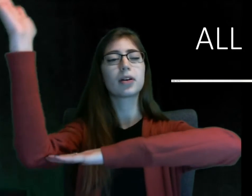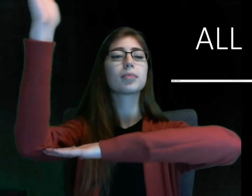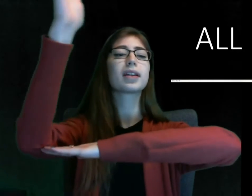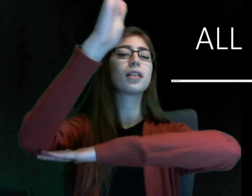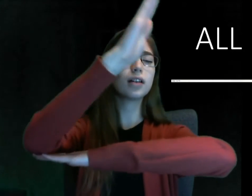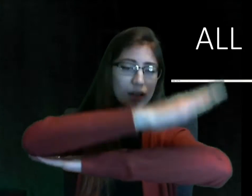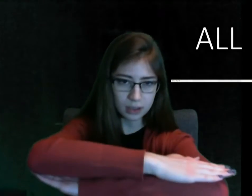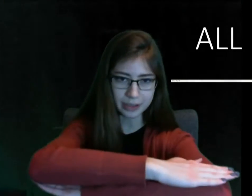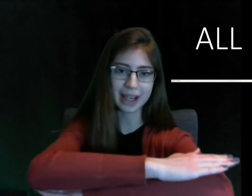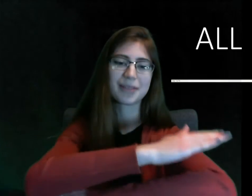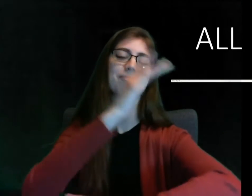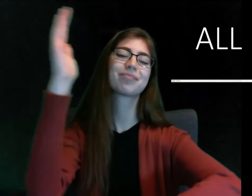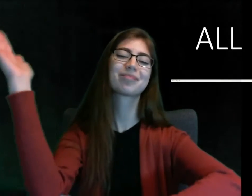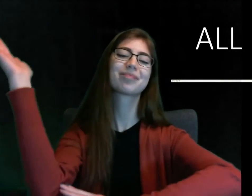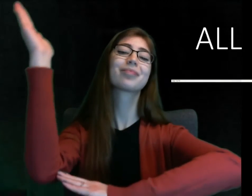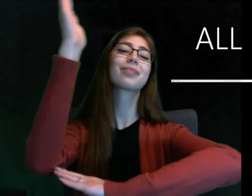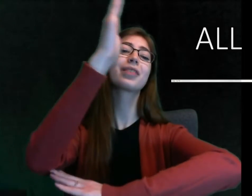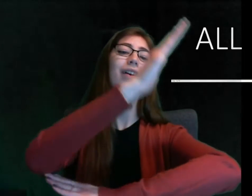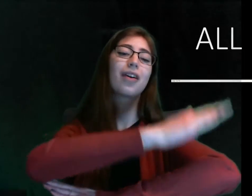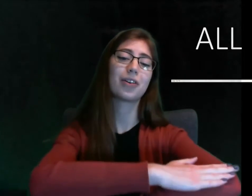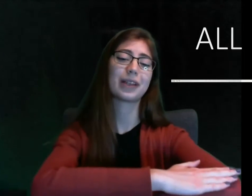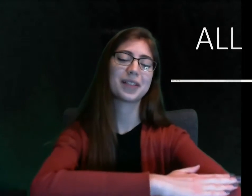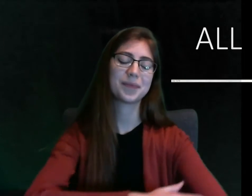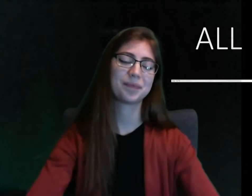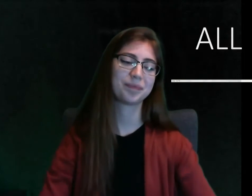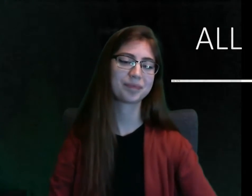like all day. All day.